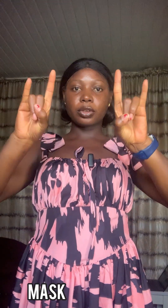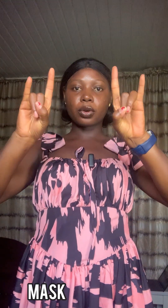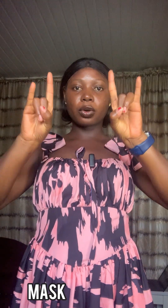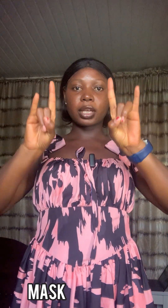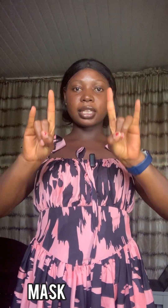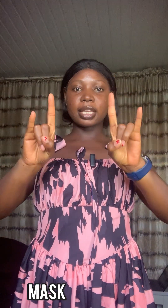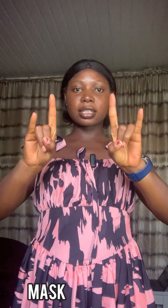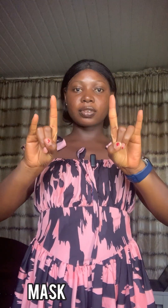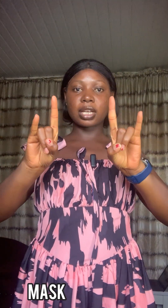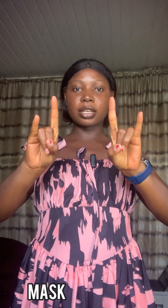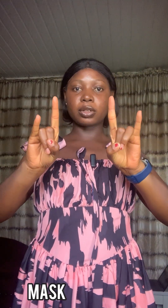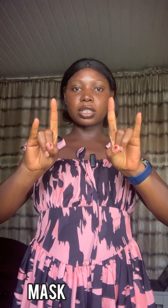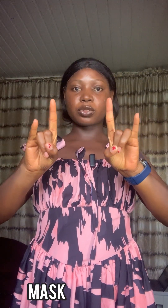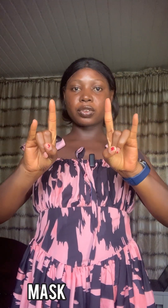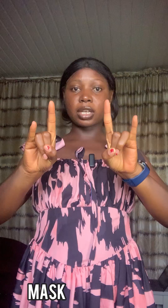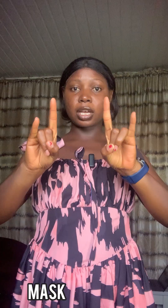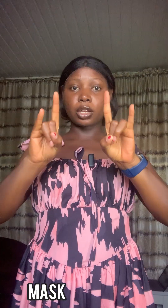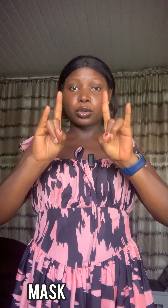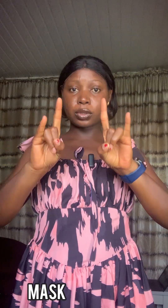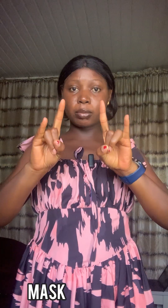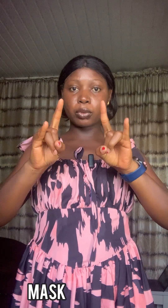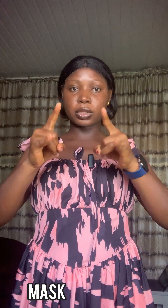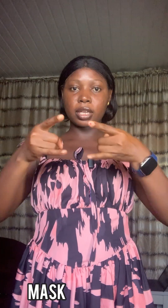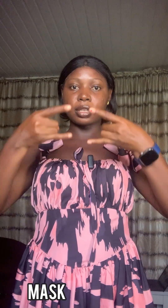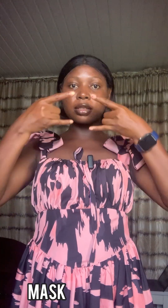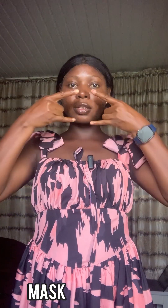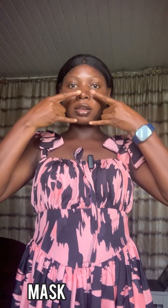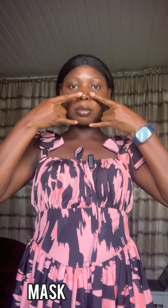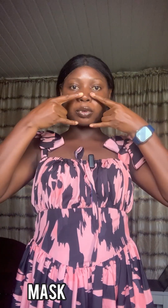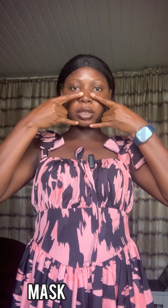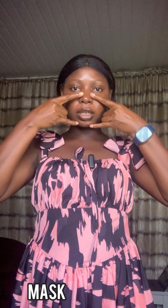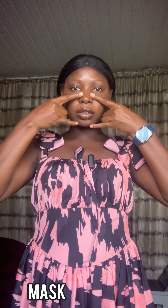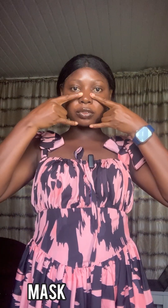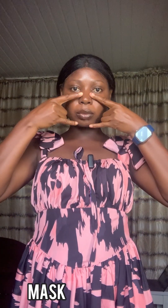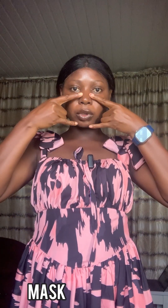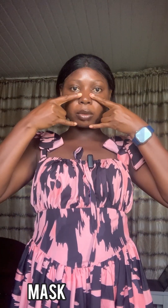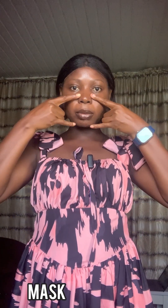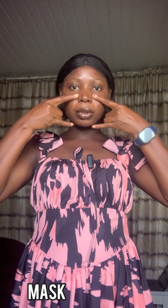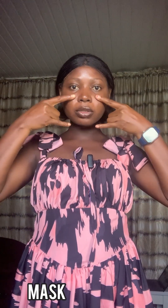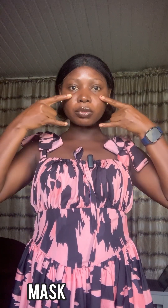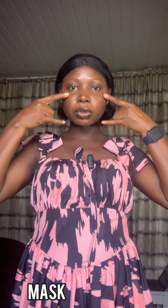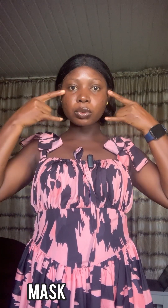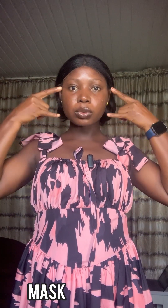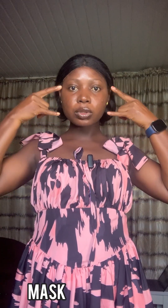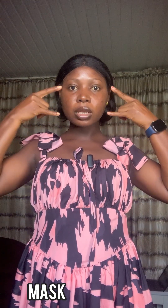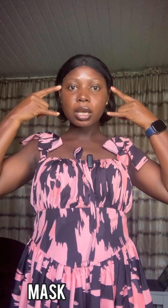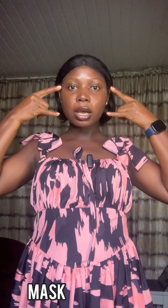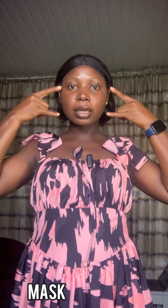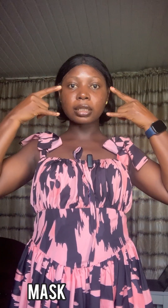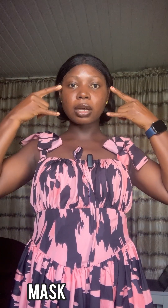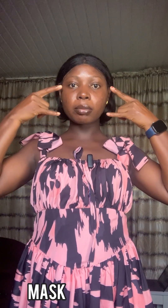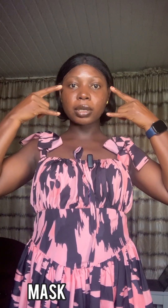Your index finger and your little finger, using both hands, pulling out from the upper part of your nose and the down part of